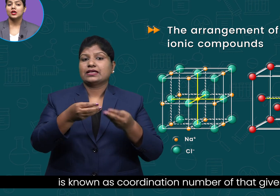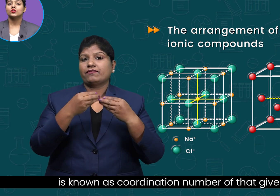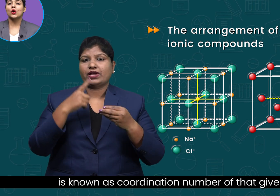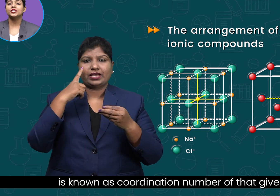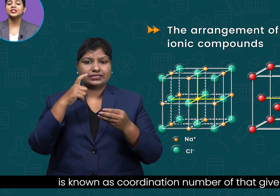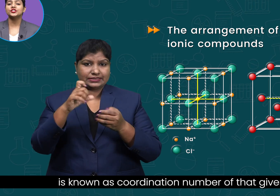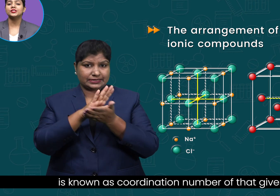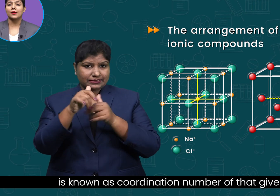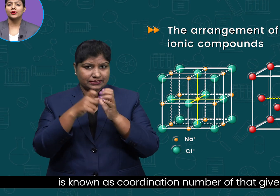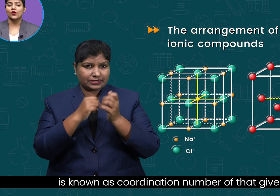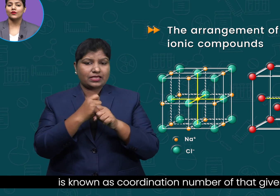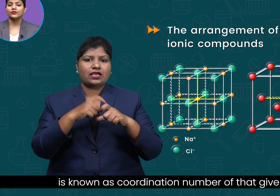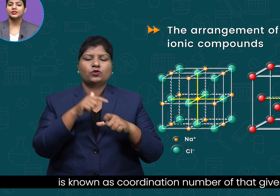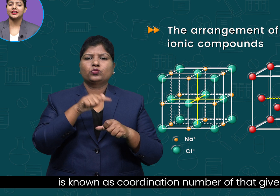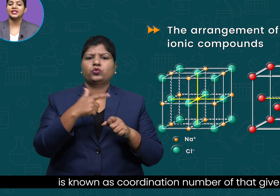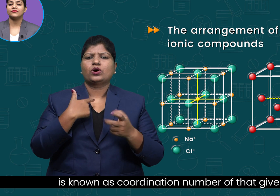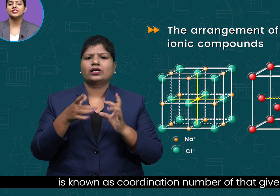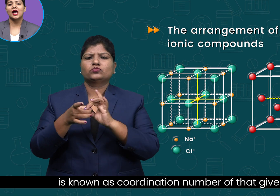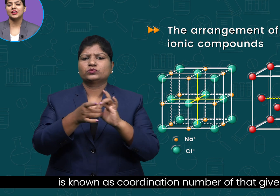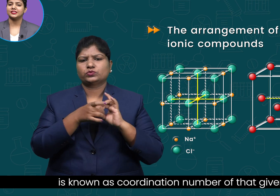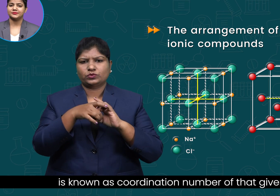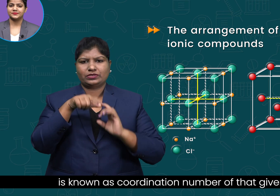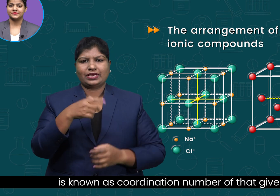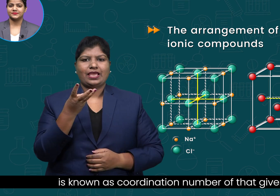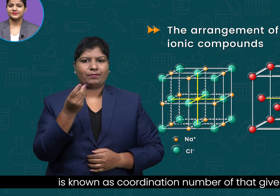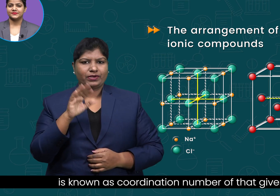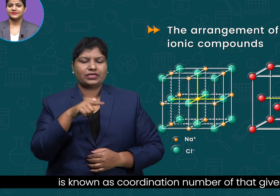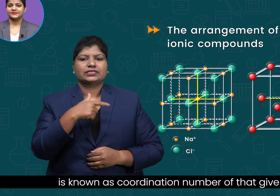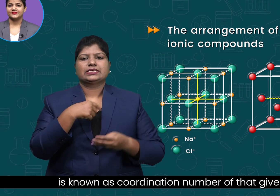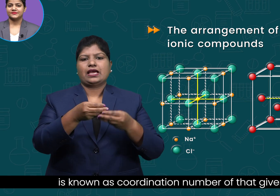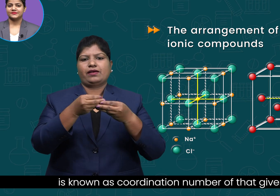as coordination number of that given ion.